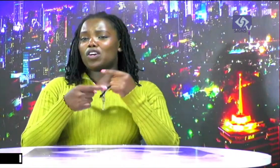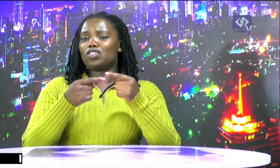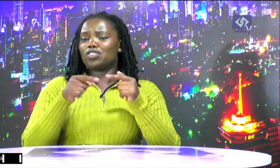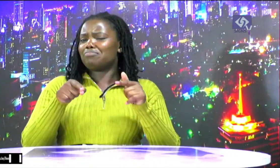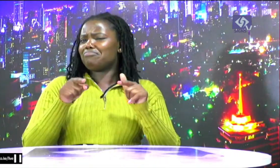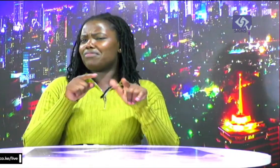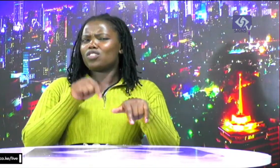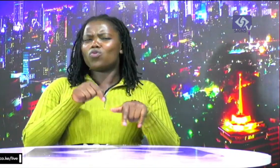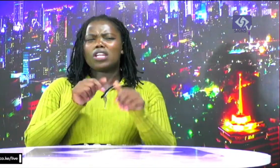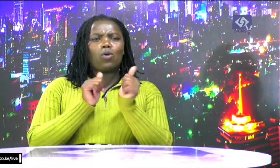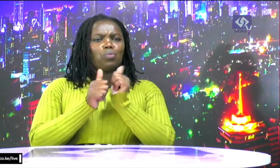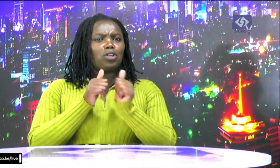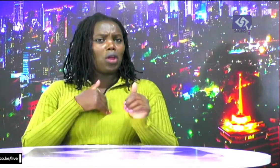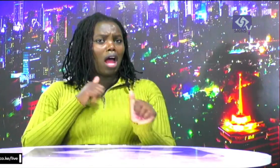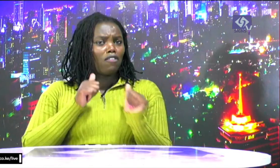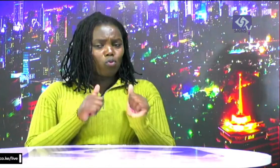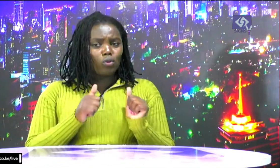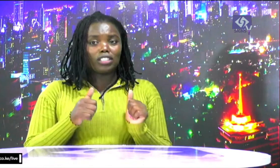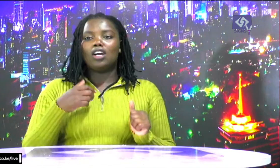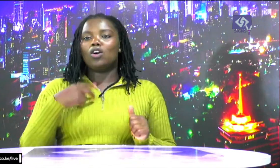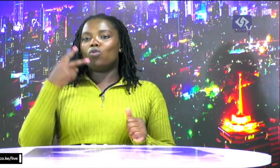Welcome to the world of sports. And on to our